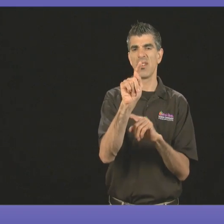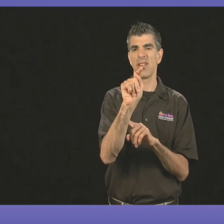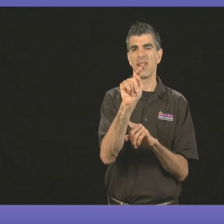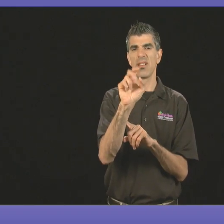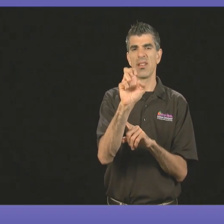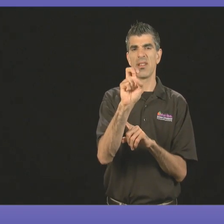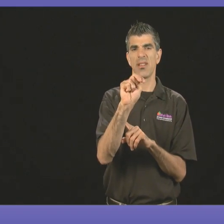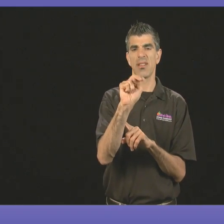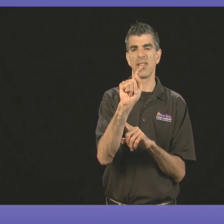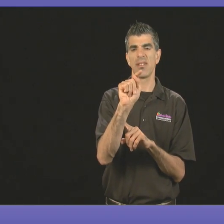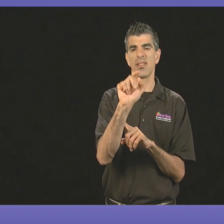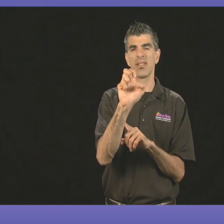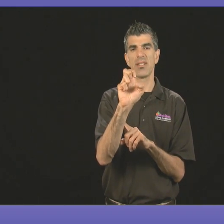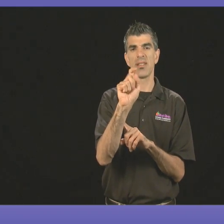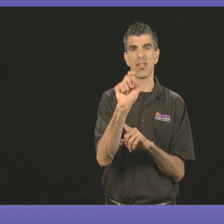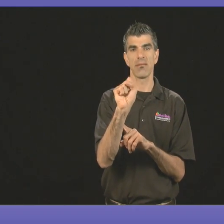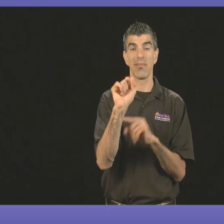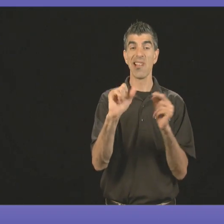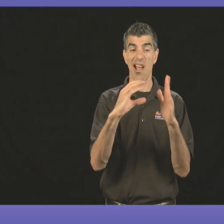7 tenets.